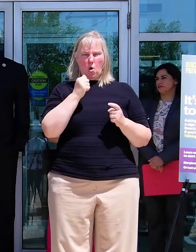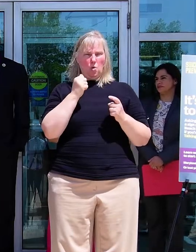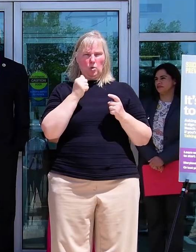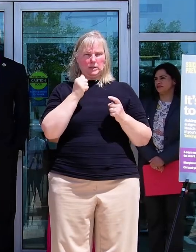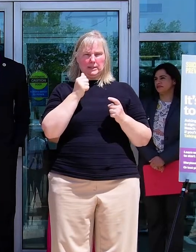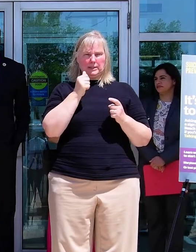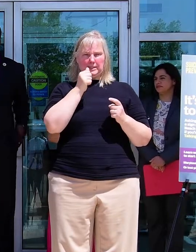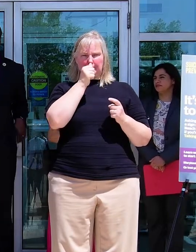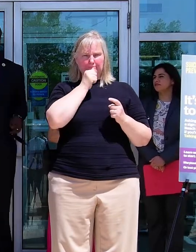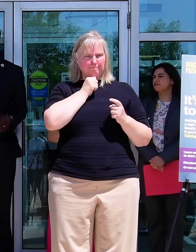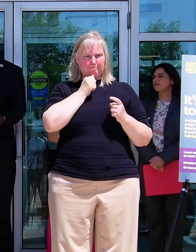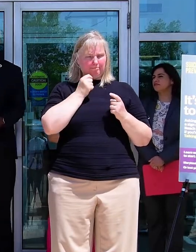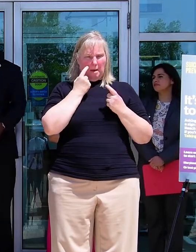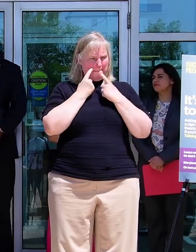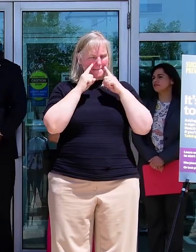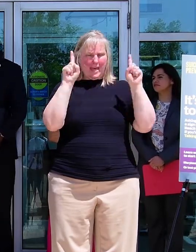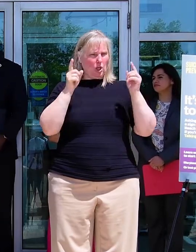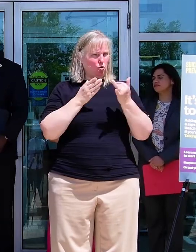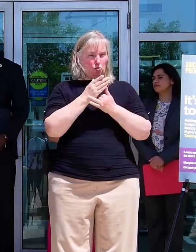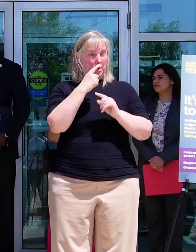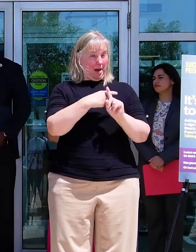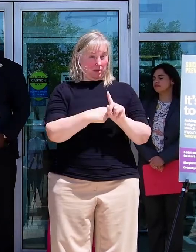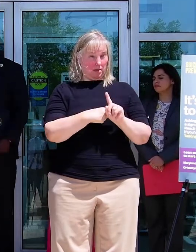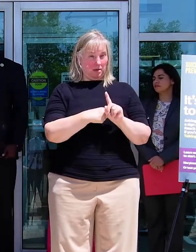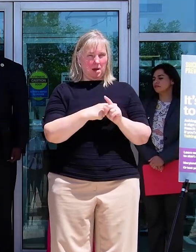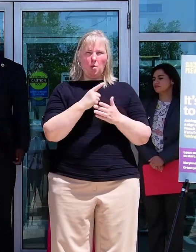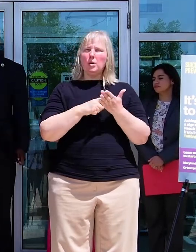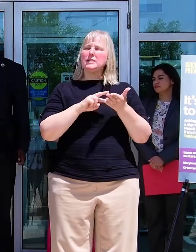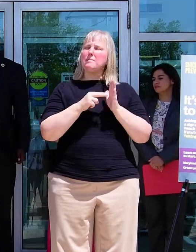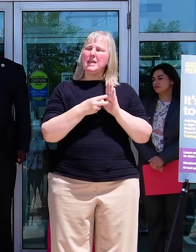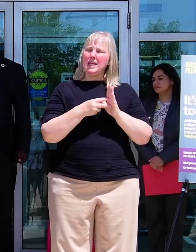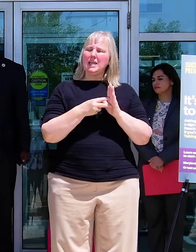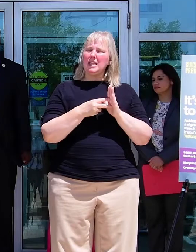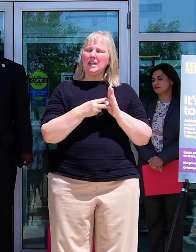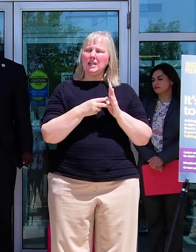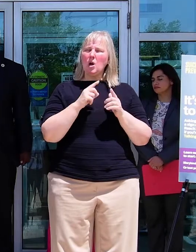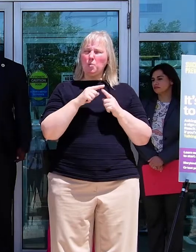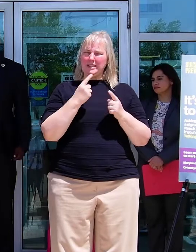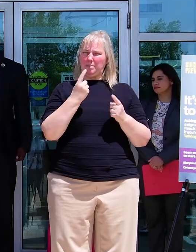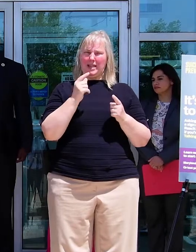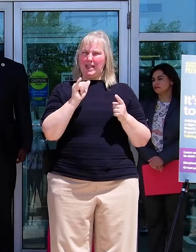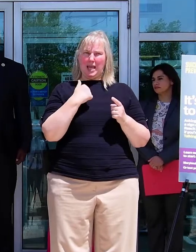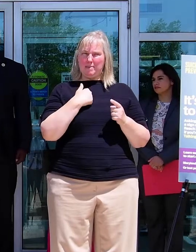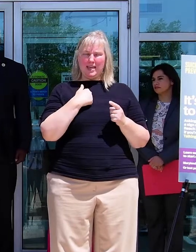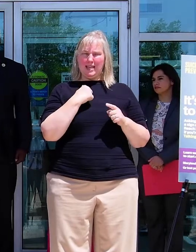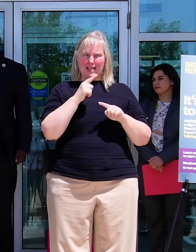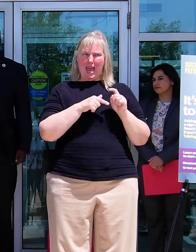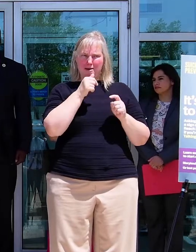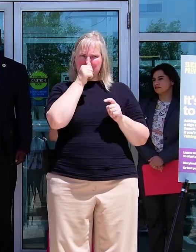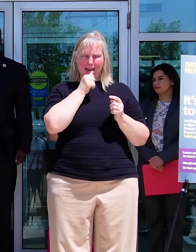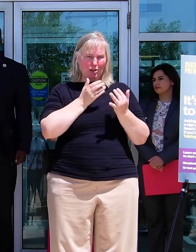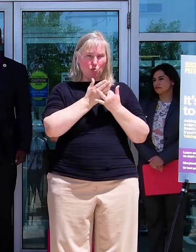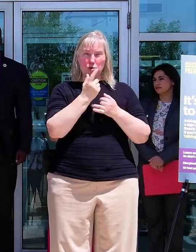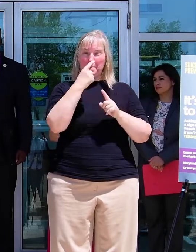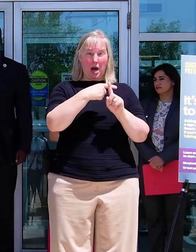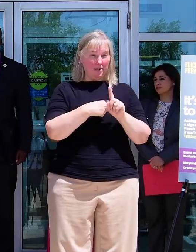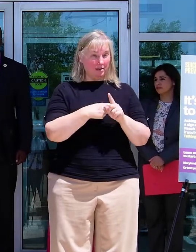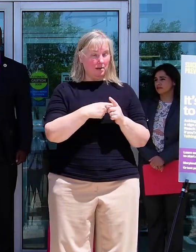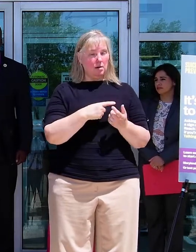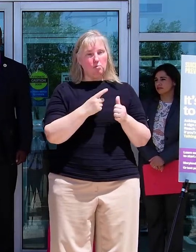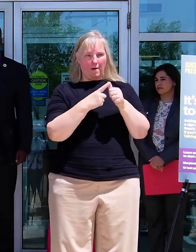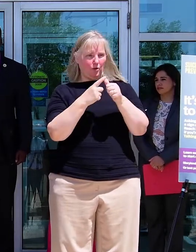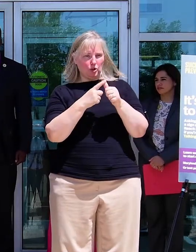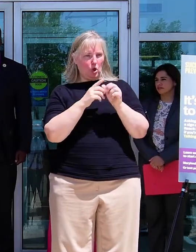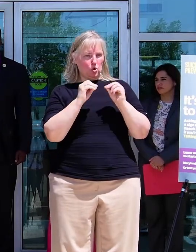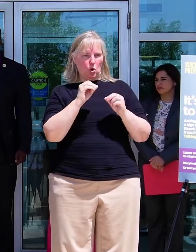through the month. And what does that mean concretely when somebody like me doesn't make it through the month? Well, A, there's no 46th birthday